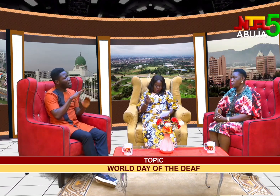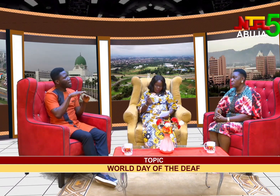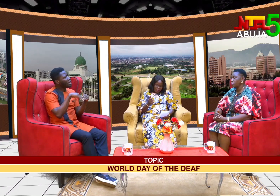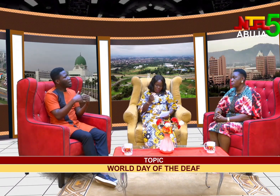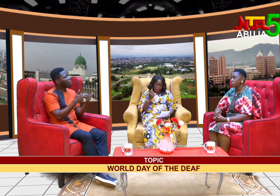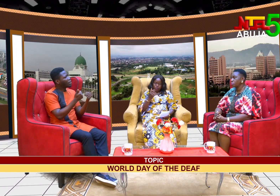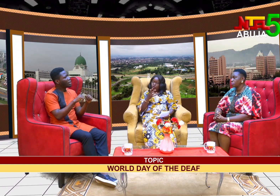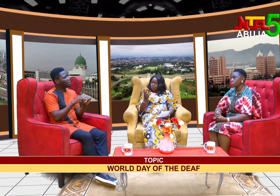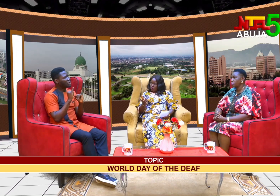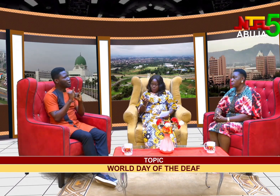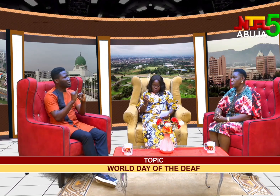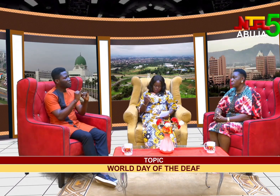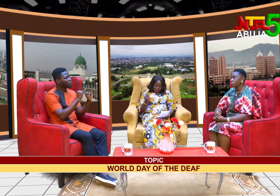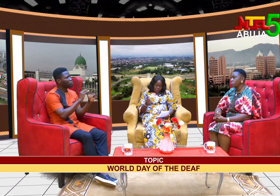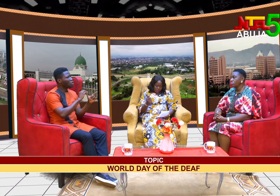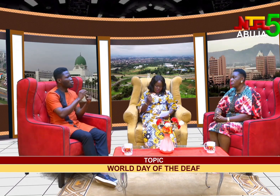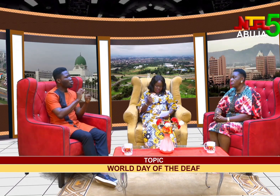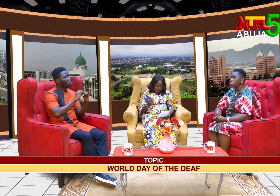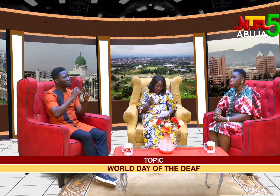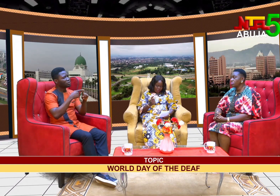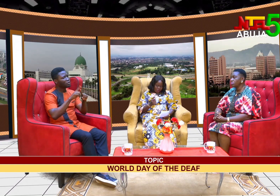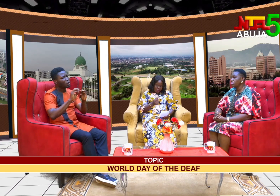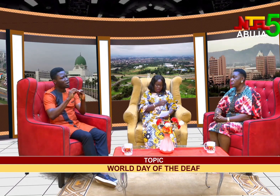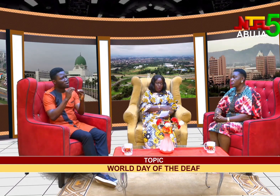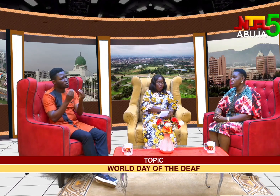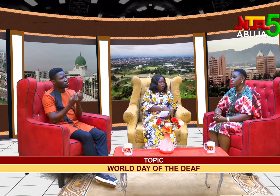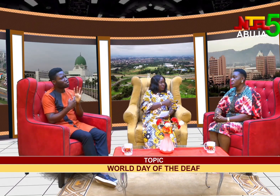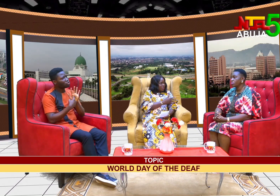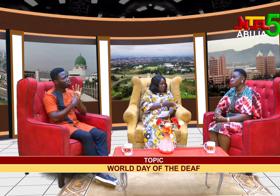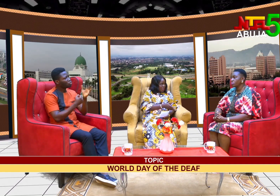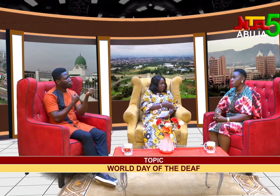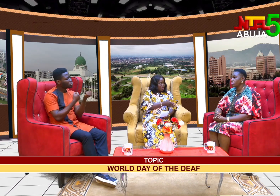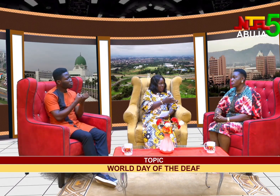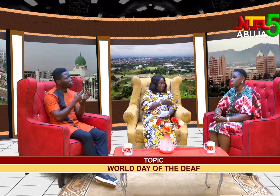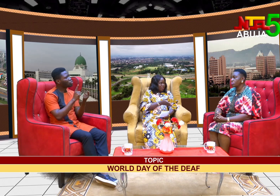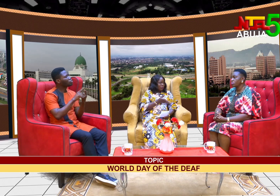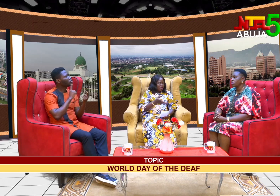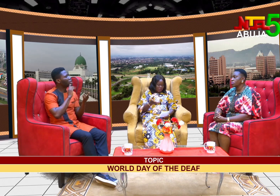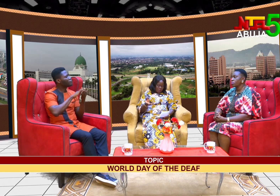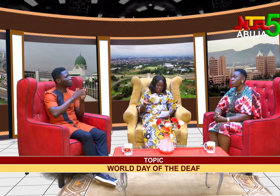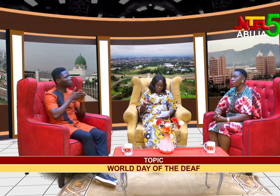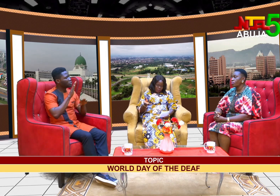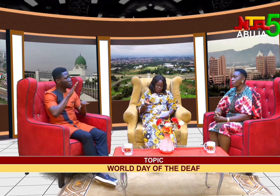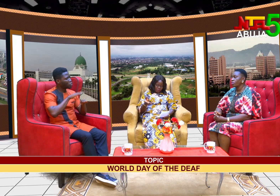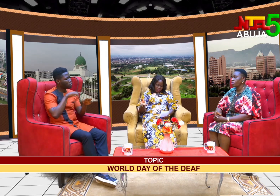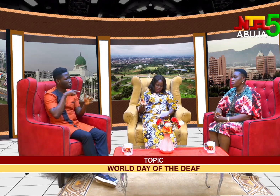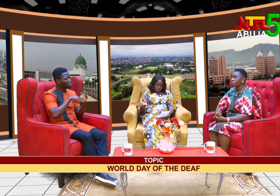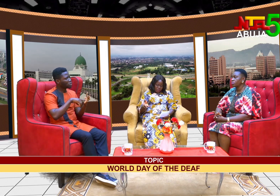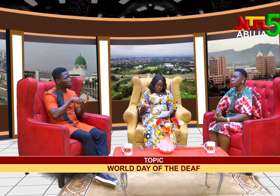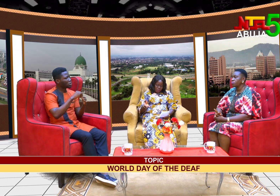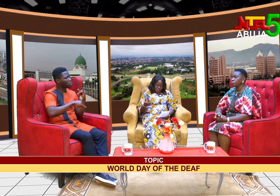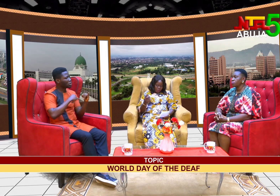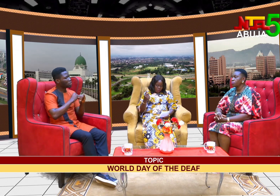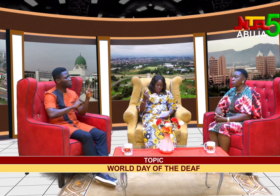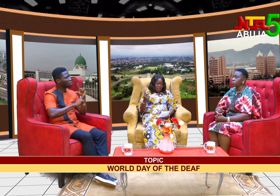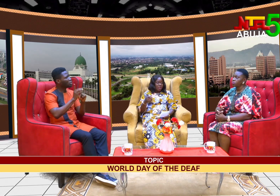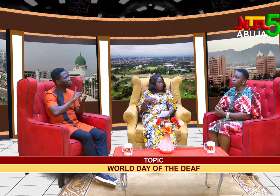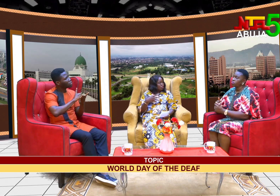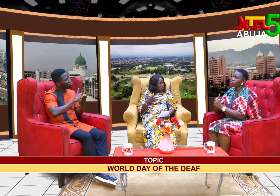involved or show support for the deaf community on this day, on like the week, the celebration for this week now, and then throughout